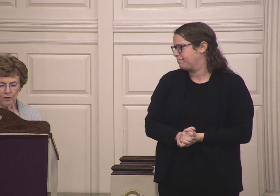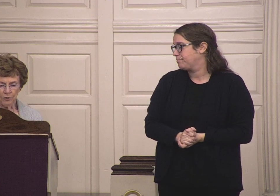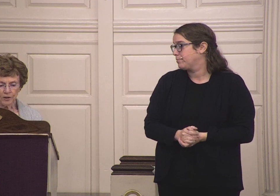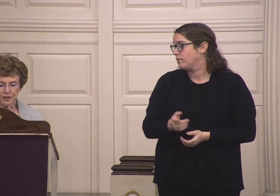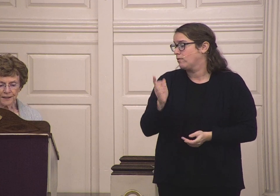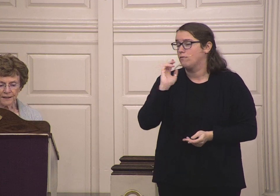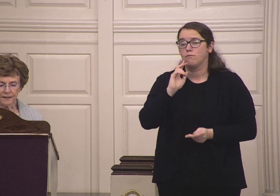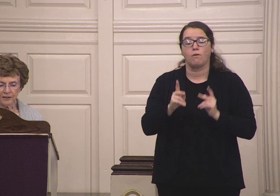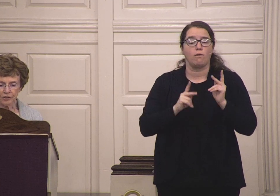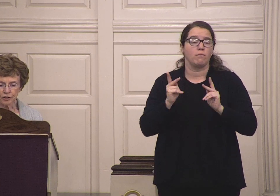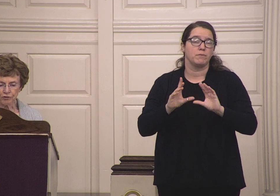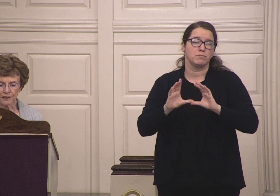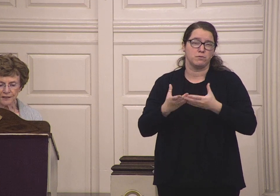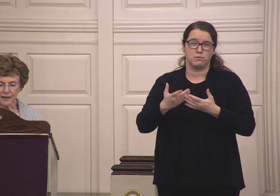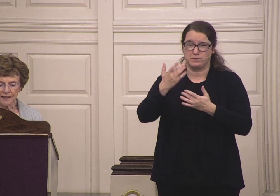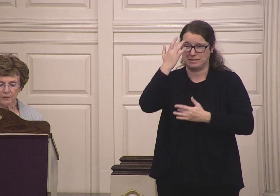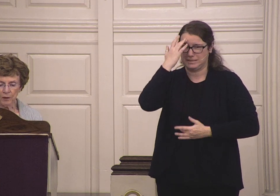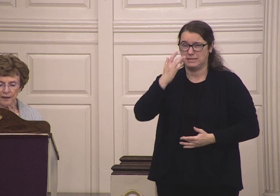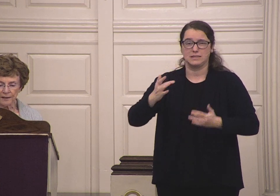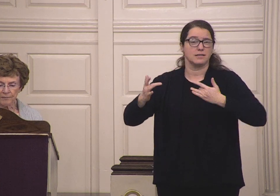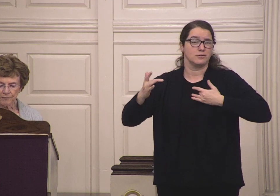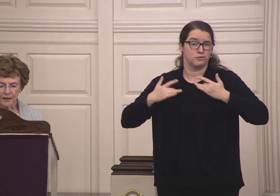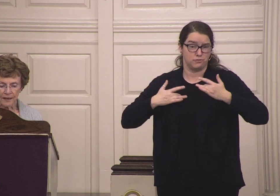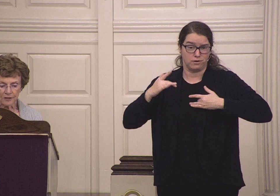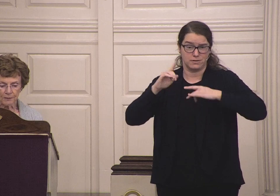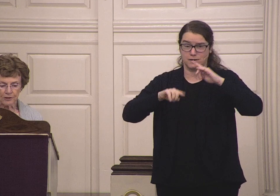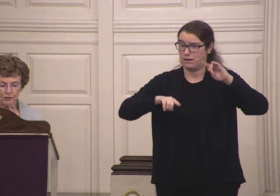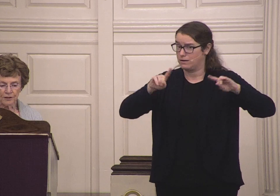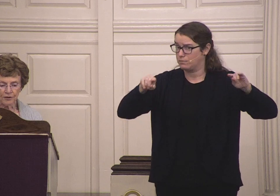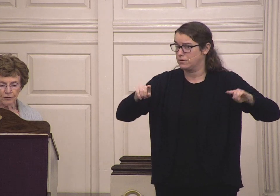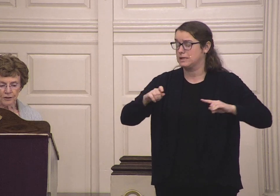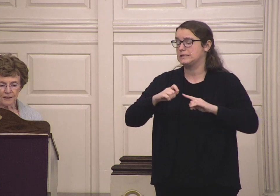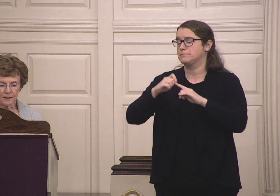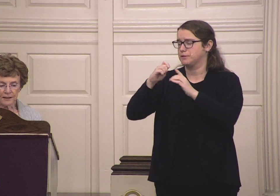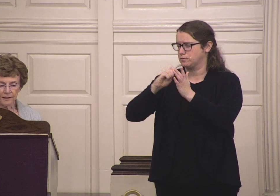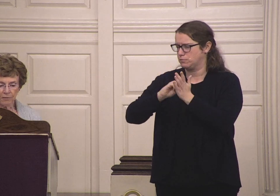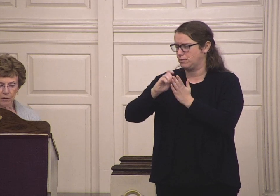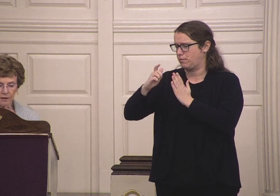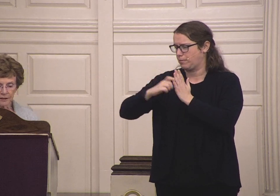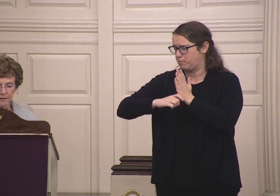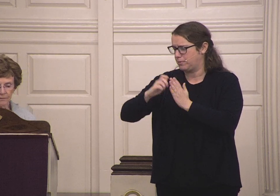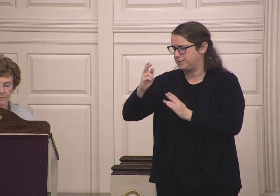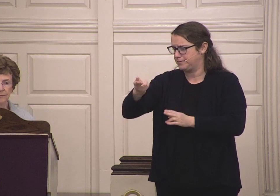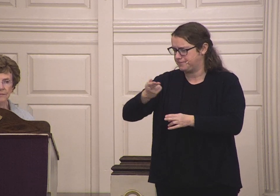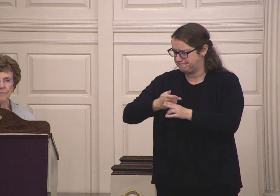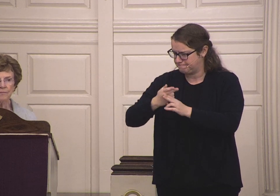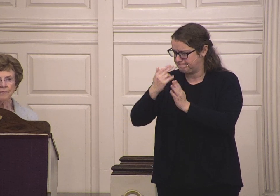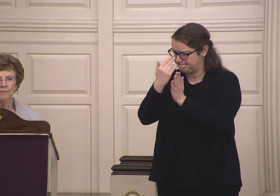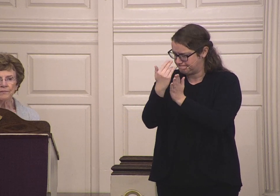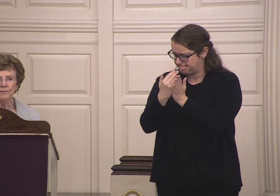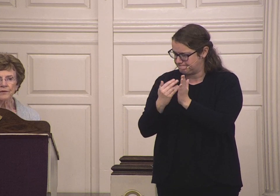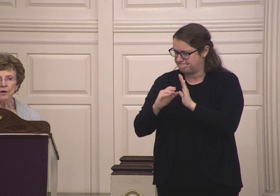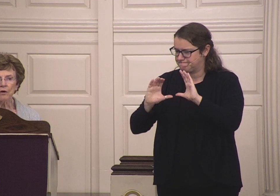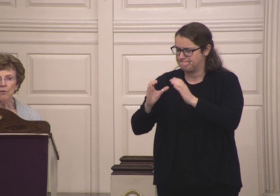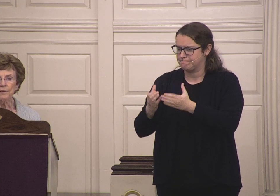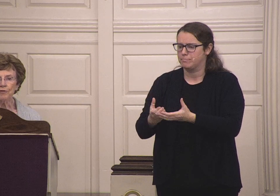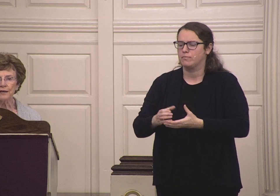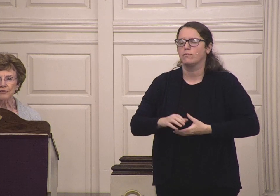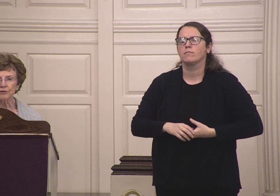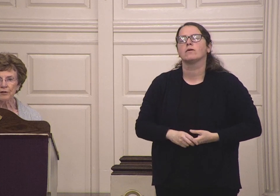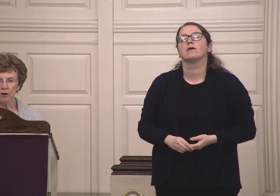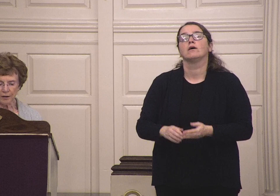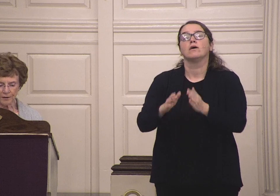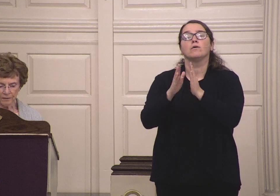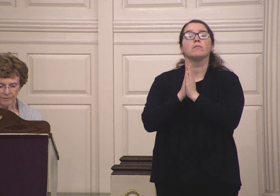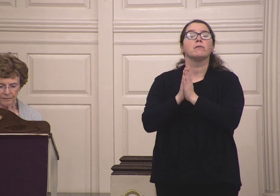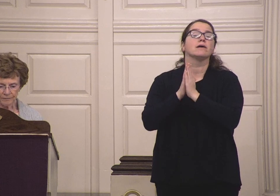For all who are sick and in distress in any way, especially those listed in the bulletin, we pray